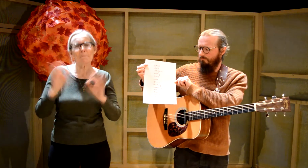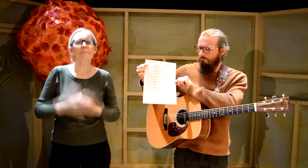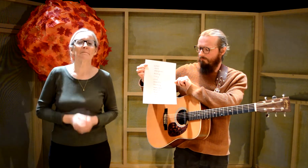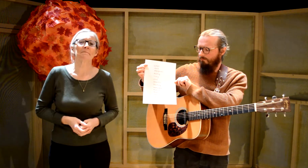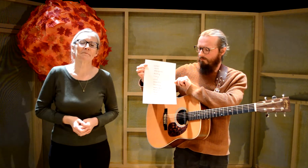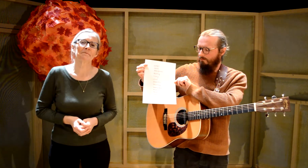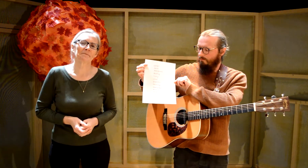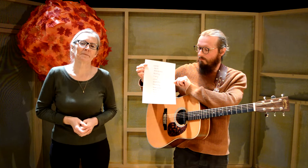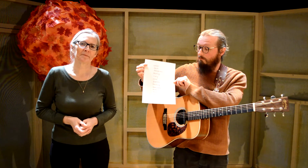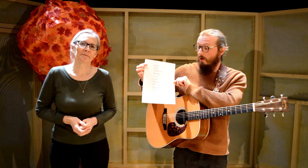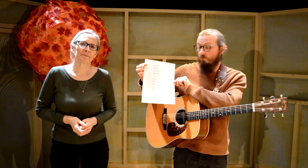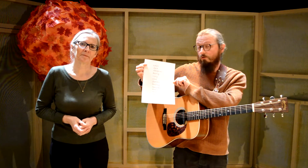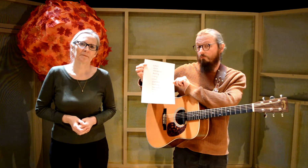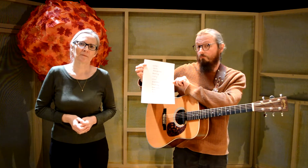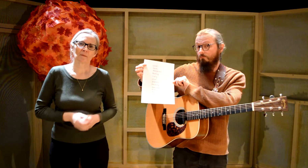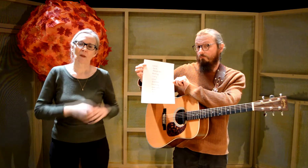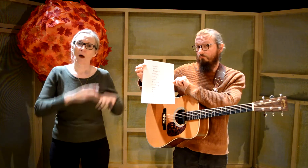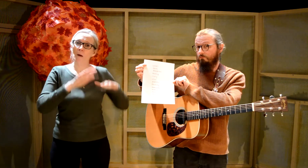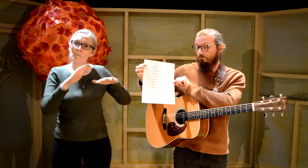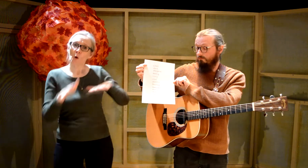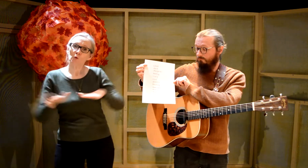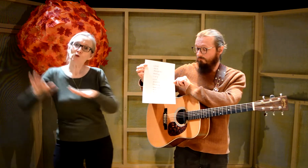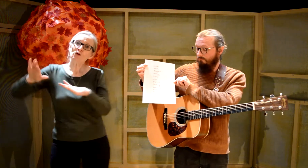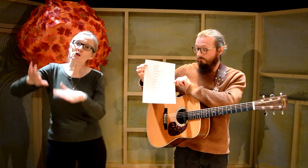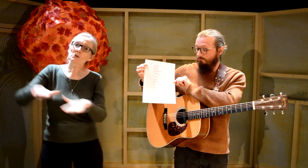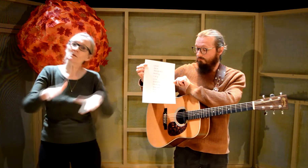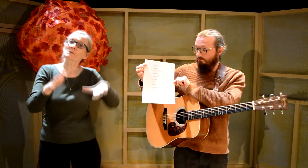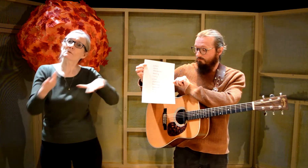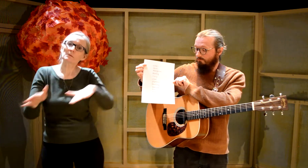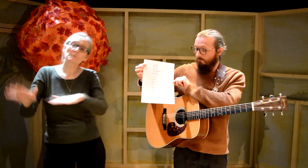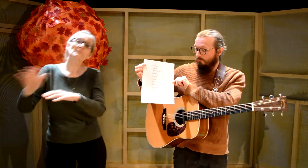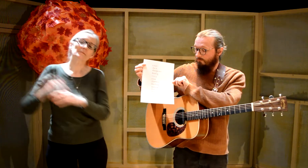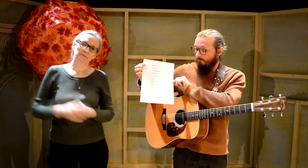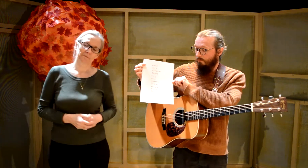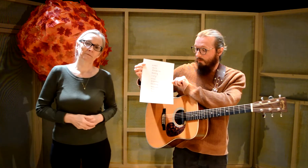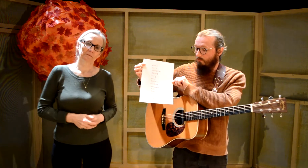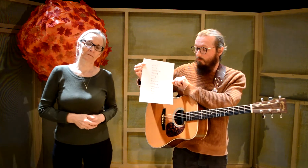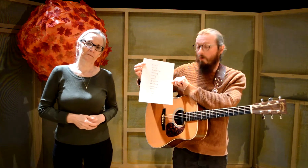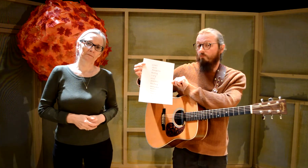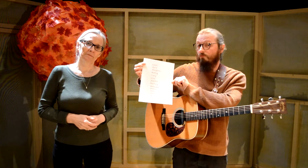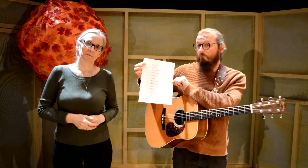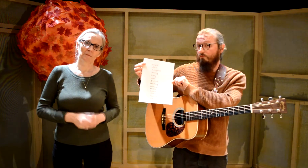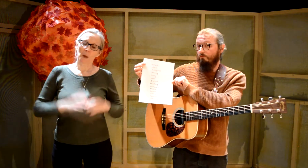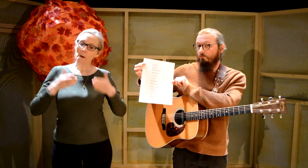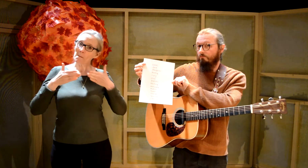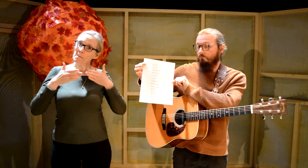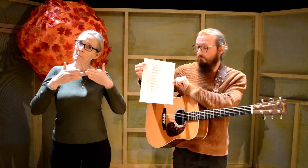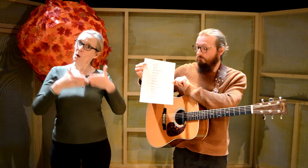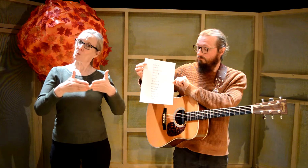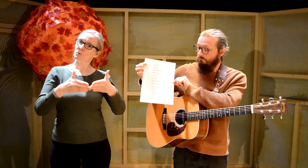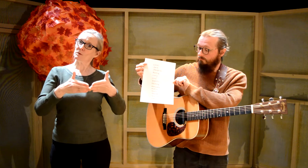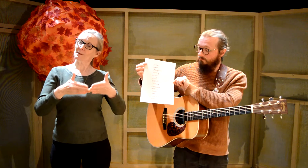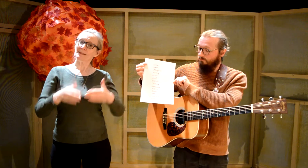motion, boat,